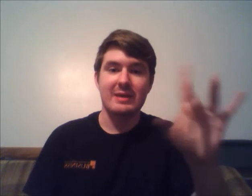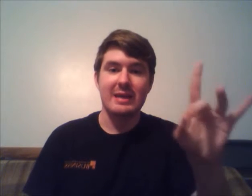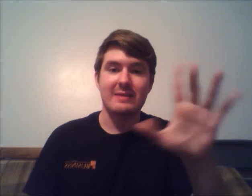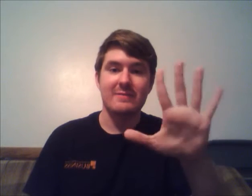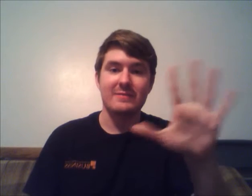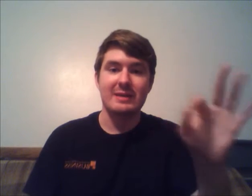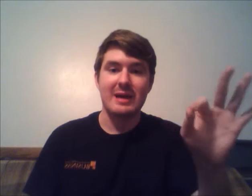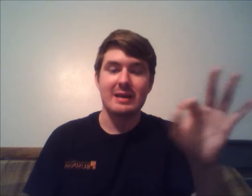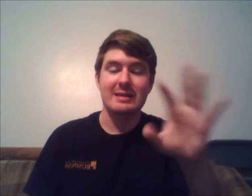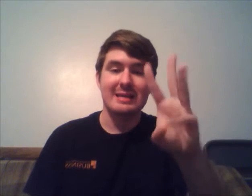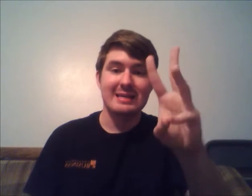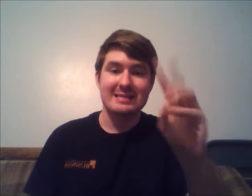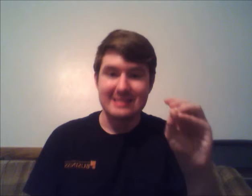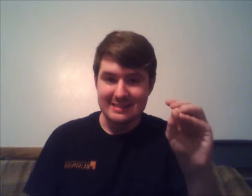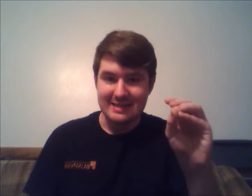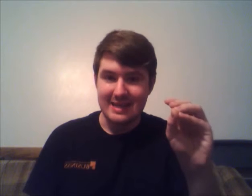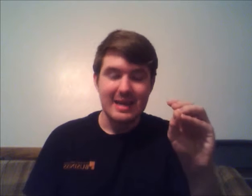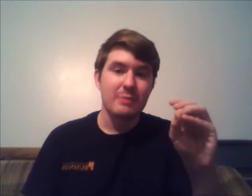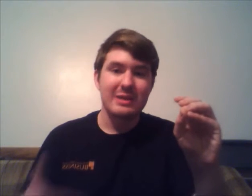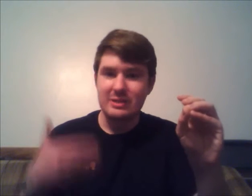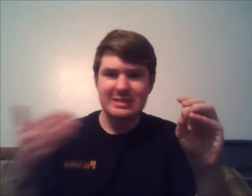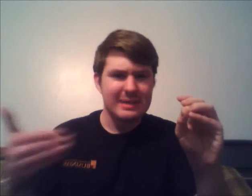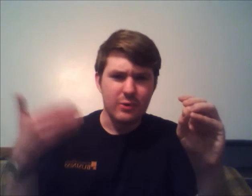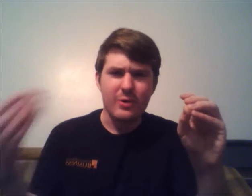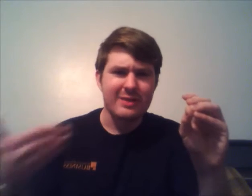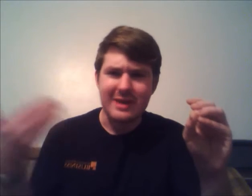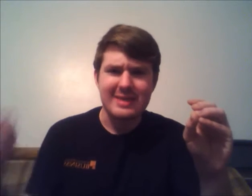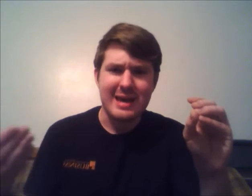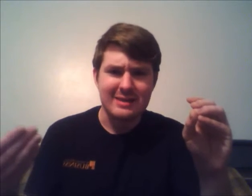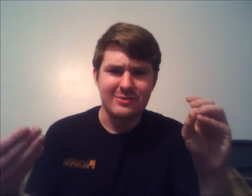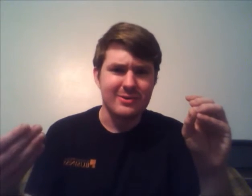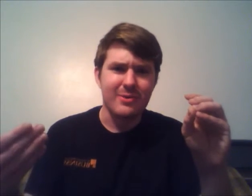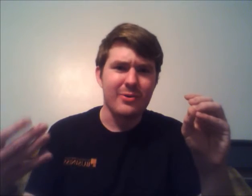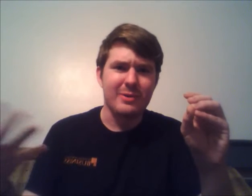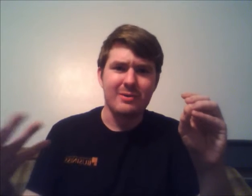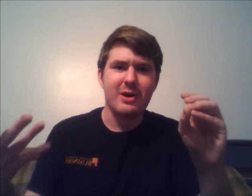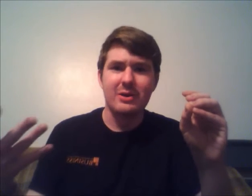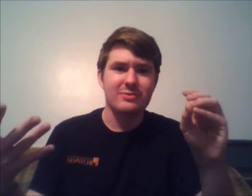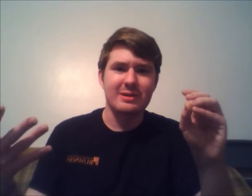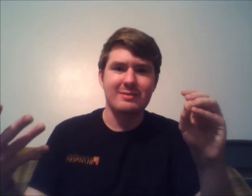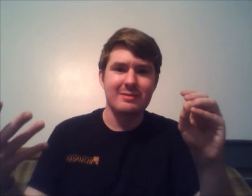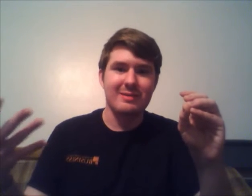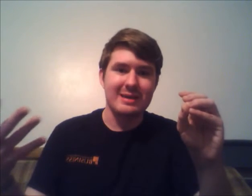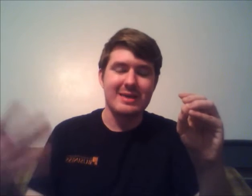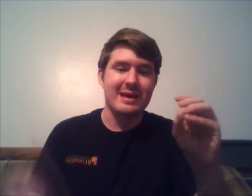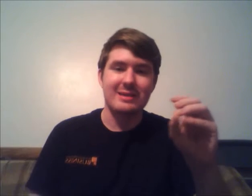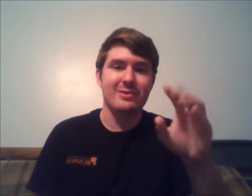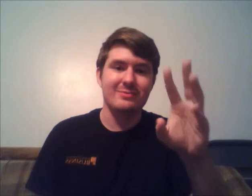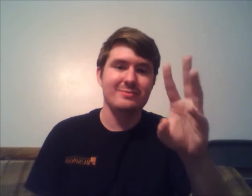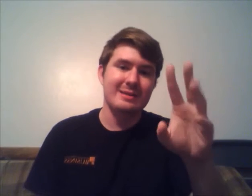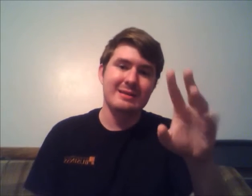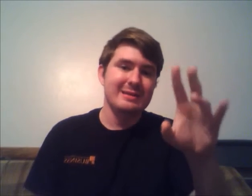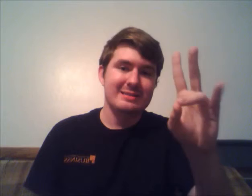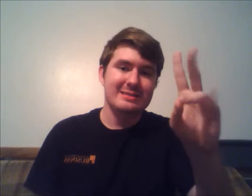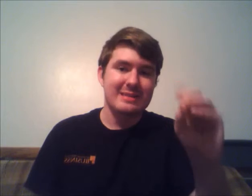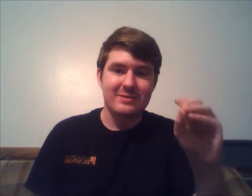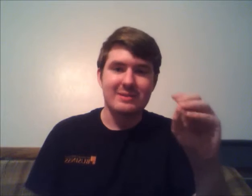58, 59, 60. And we can just keep going like that, and you can go all the way to 100 like that,